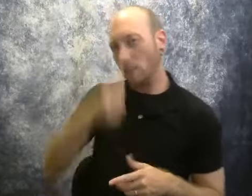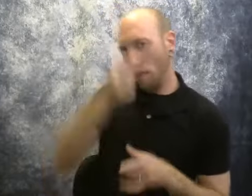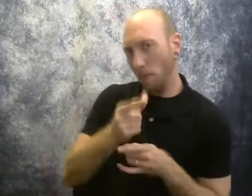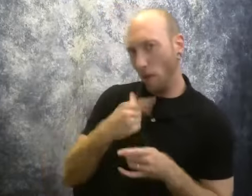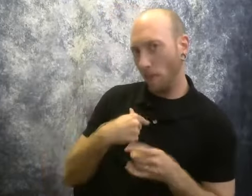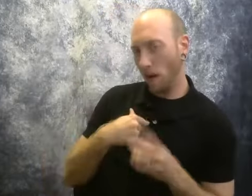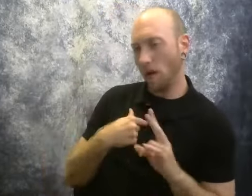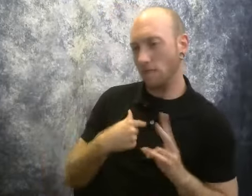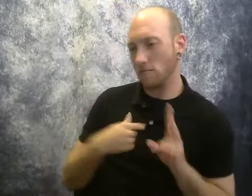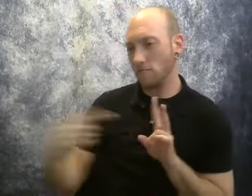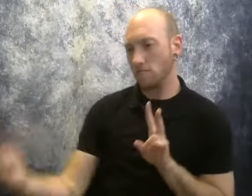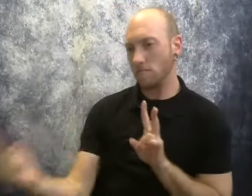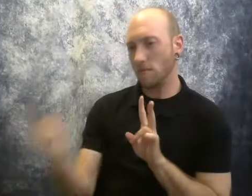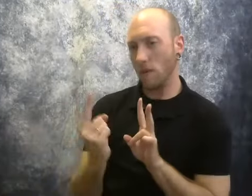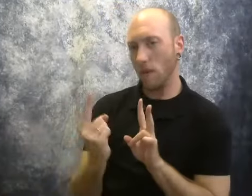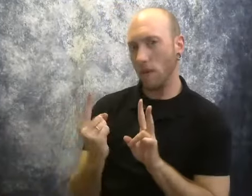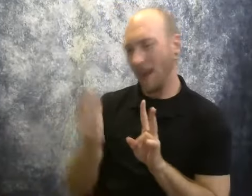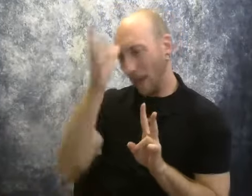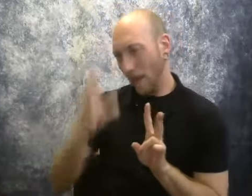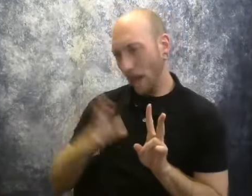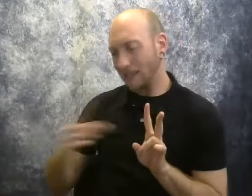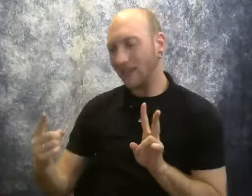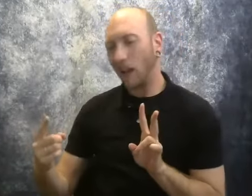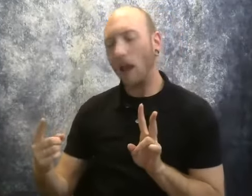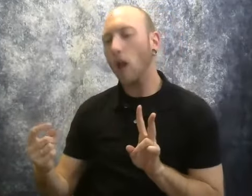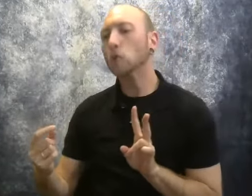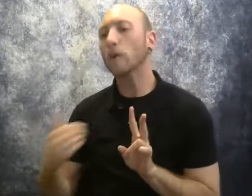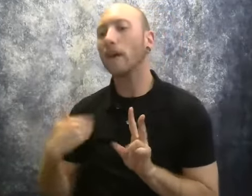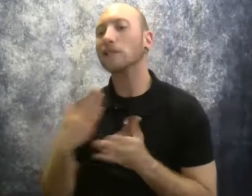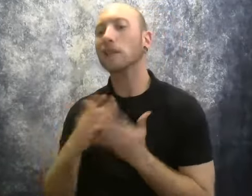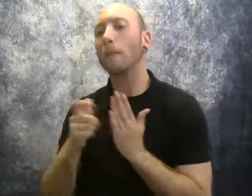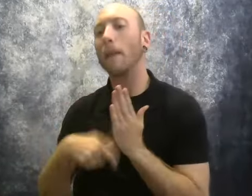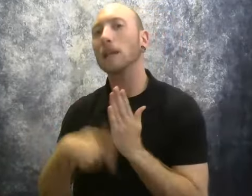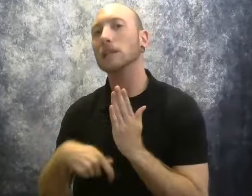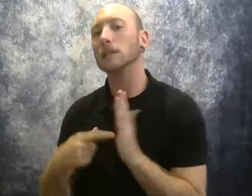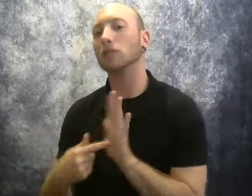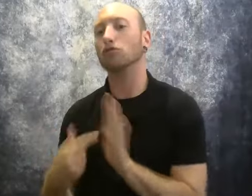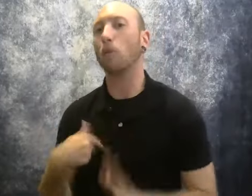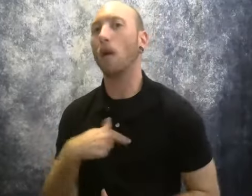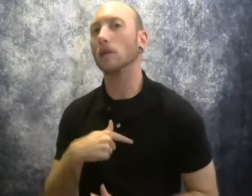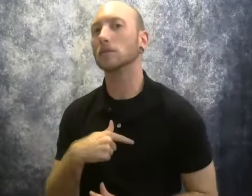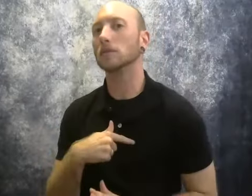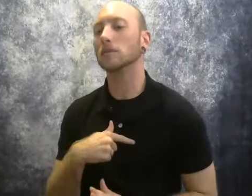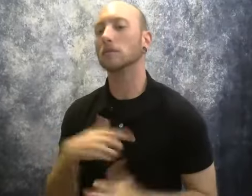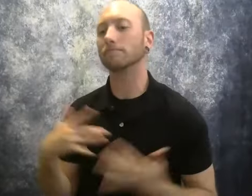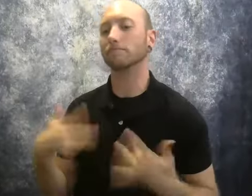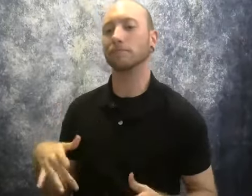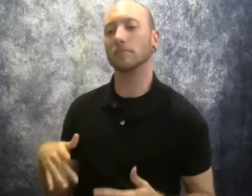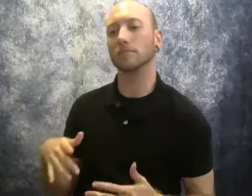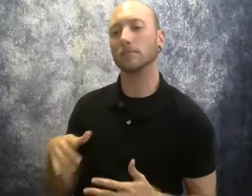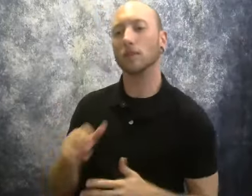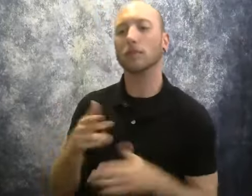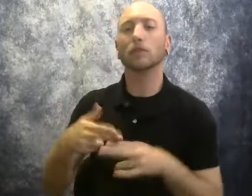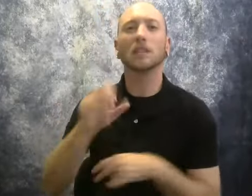or one particular man started to engage with us, and they ended up showing us magazines, Sun magazines, which was the